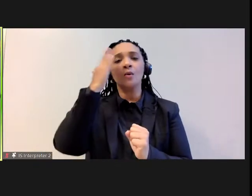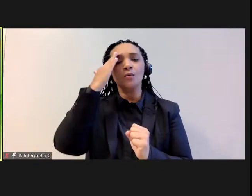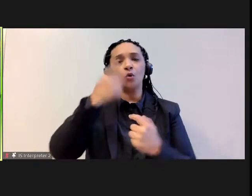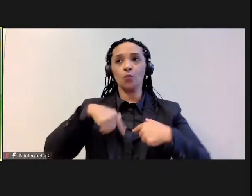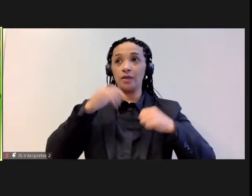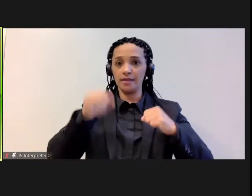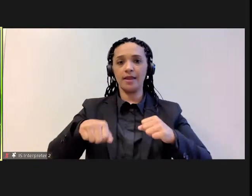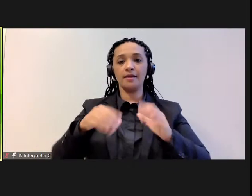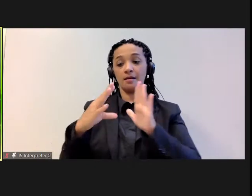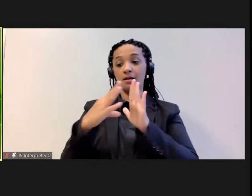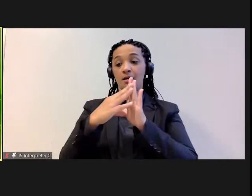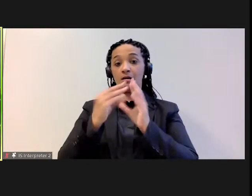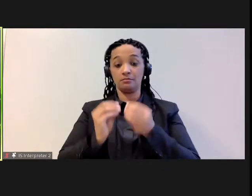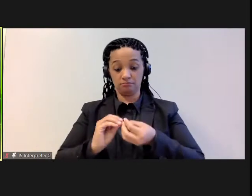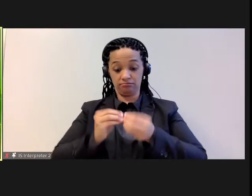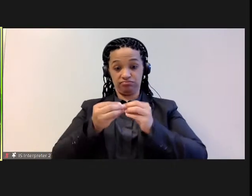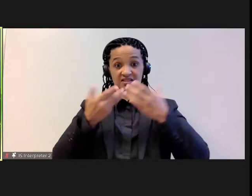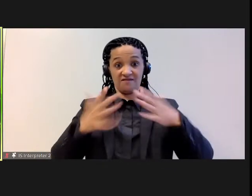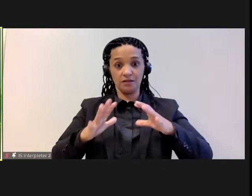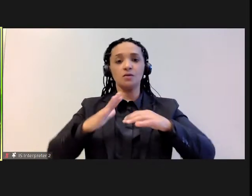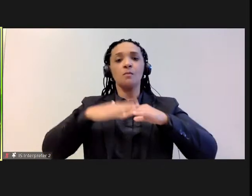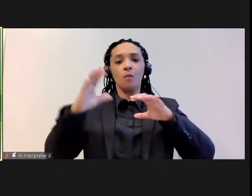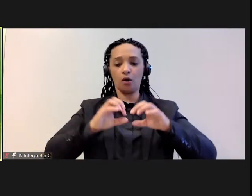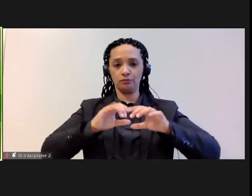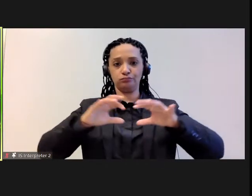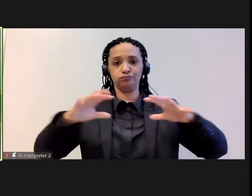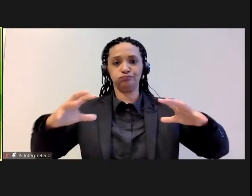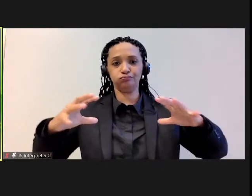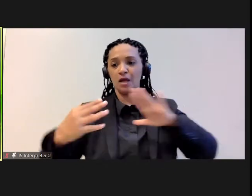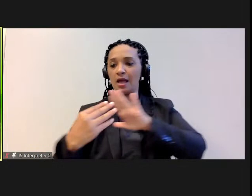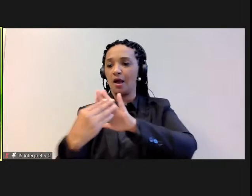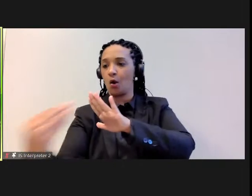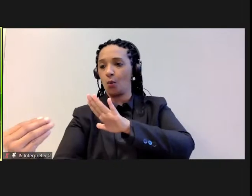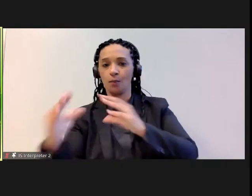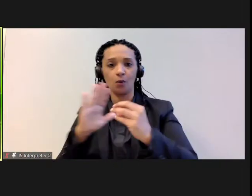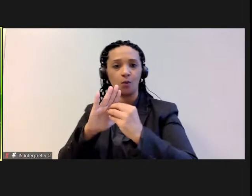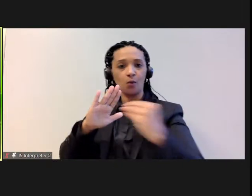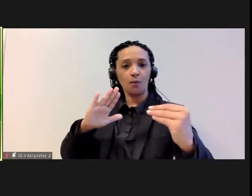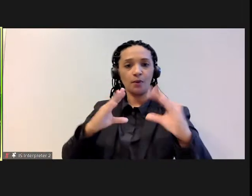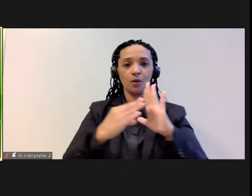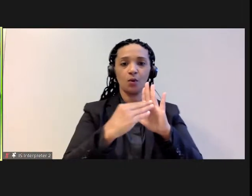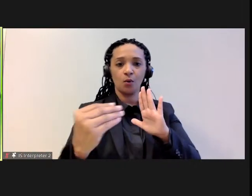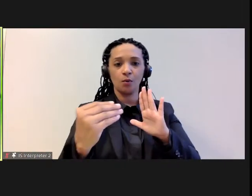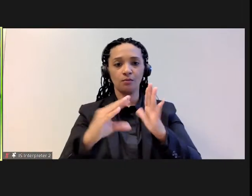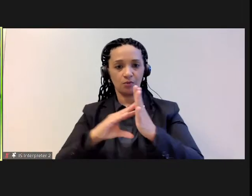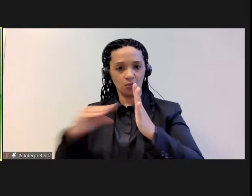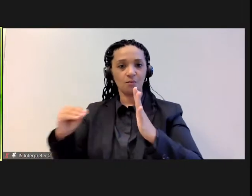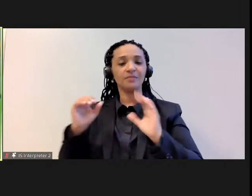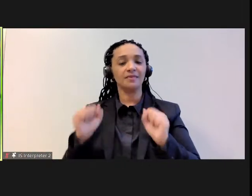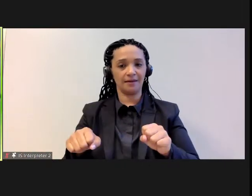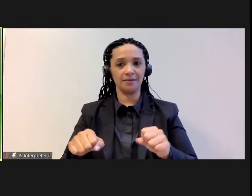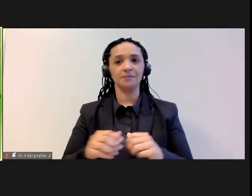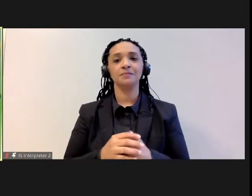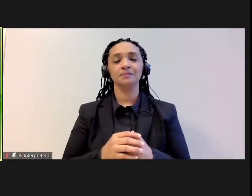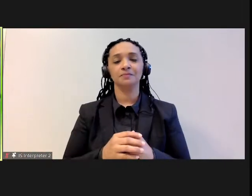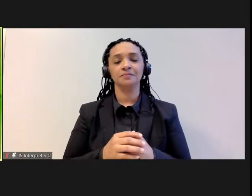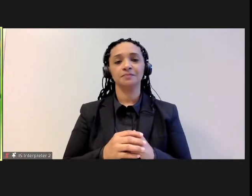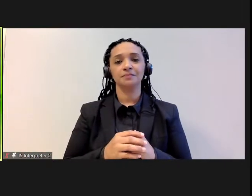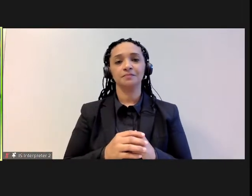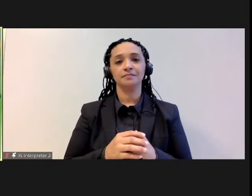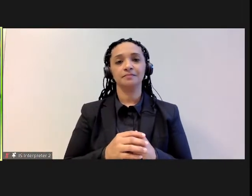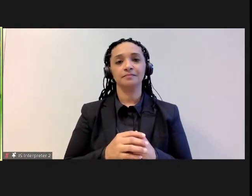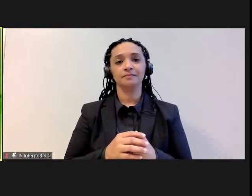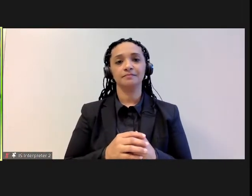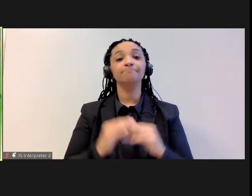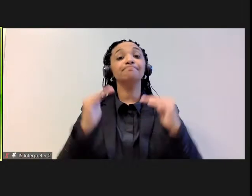them up and very much be able to replicate them in other parts of the continent. But again, talking